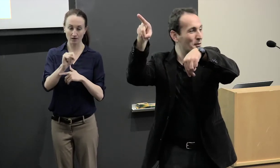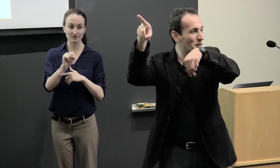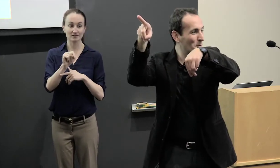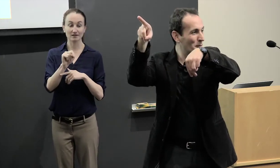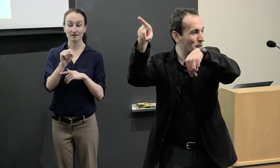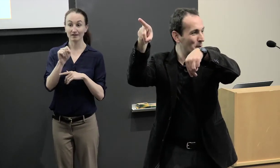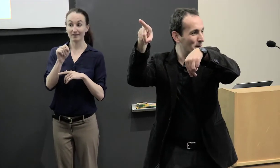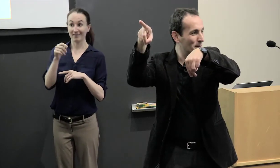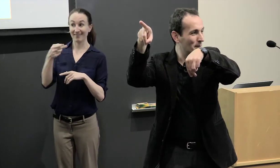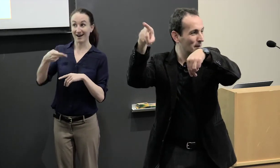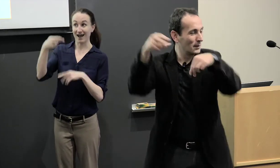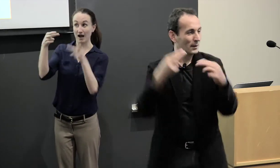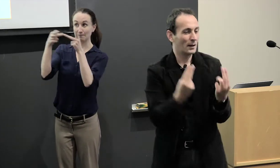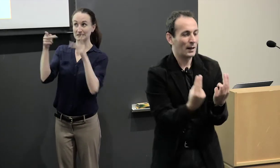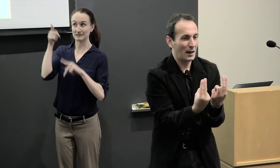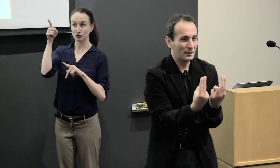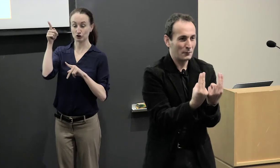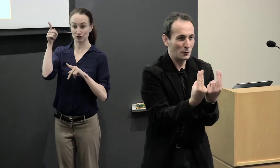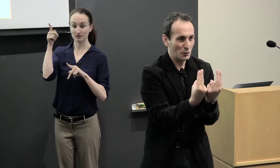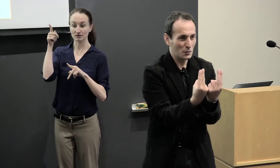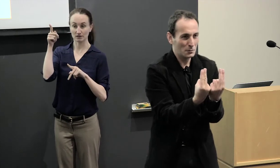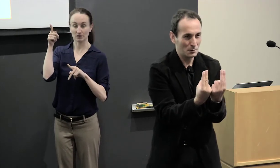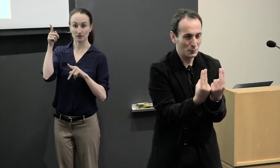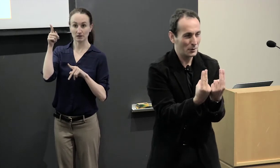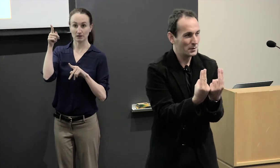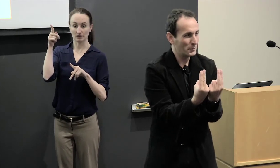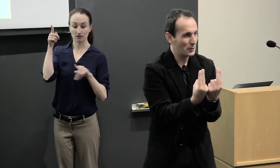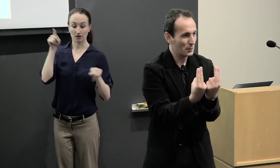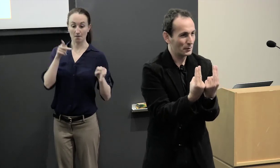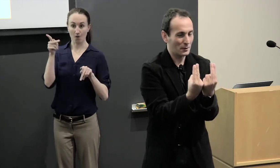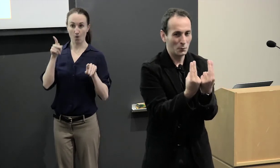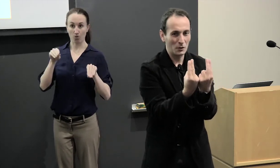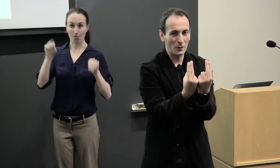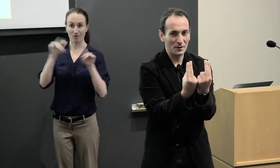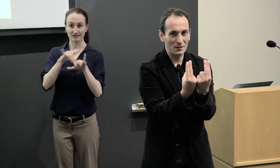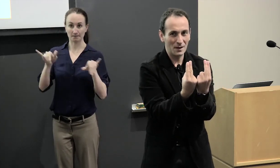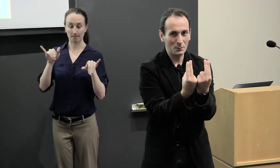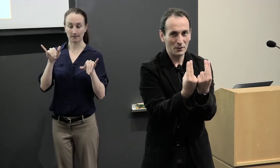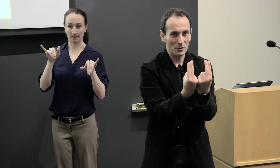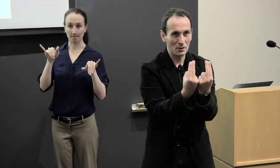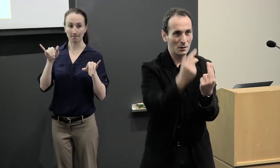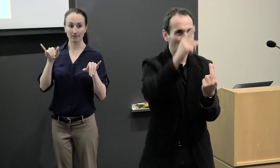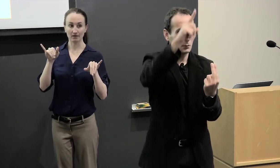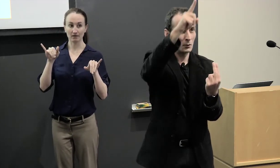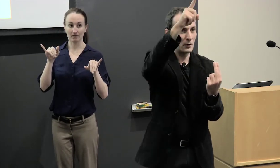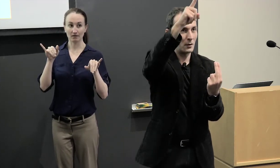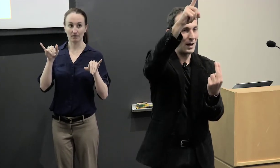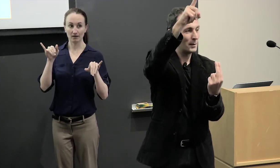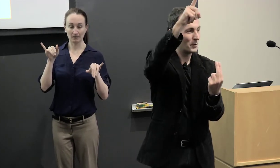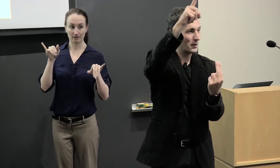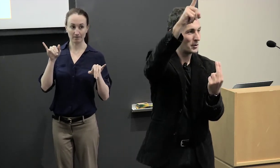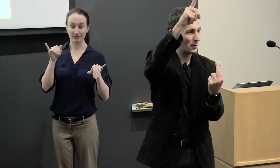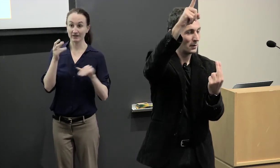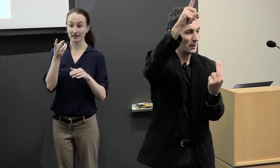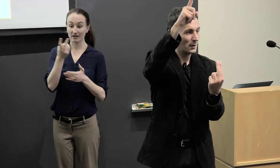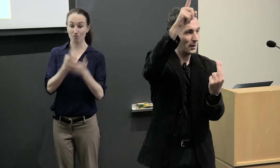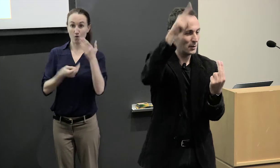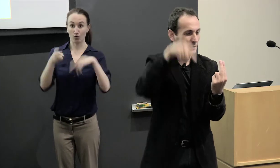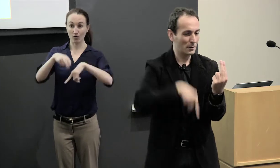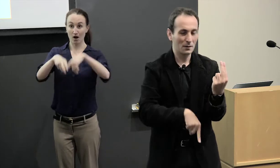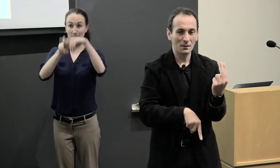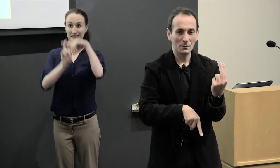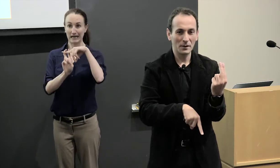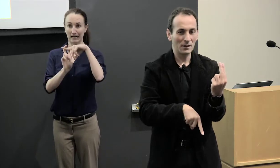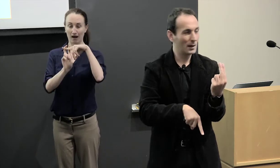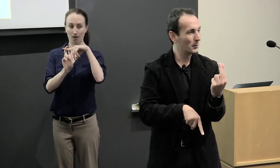the high position moved as well. And if the two poor individuals were in upside down position, what was the high position